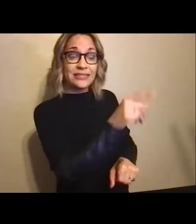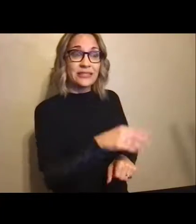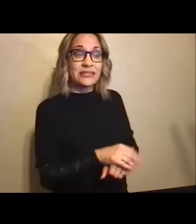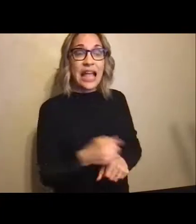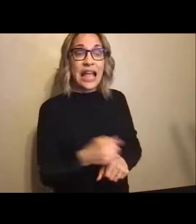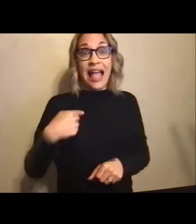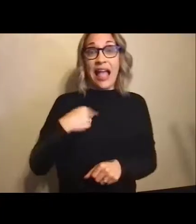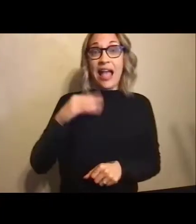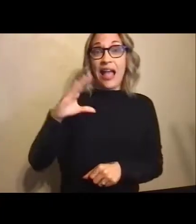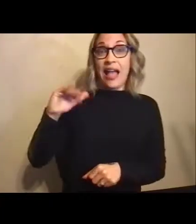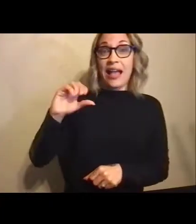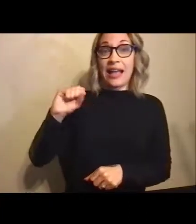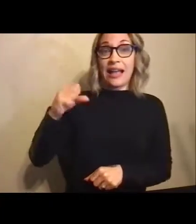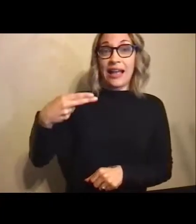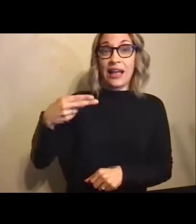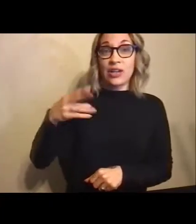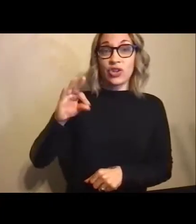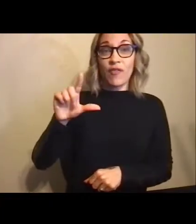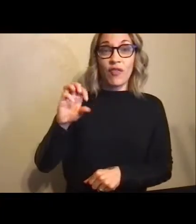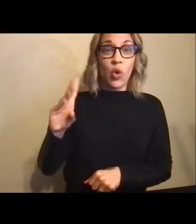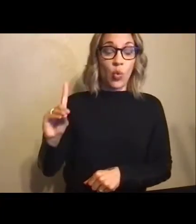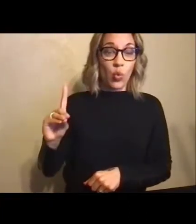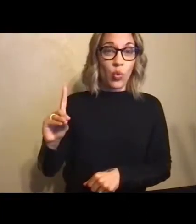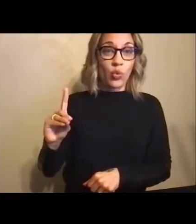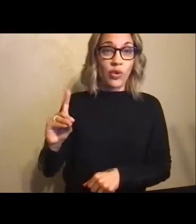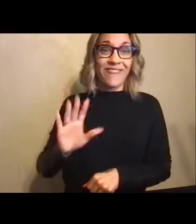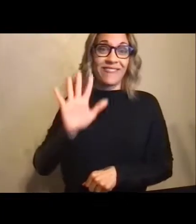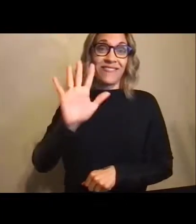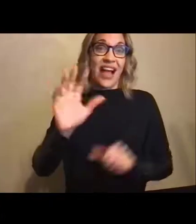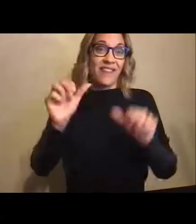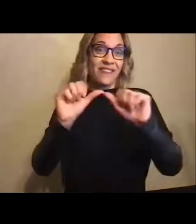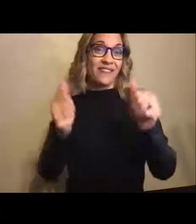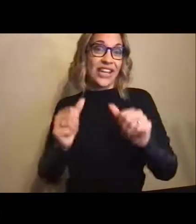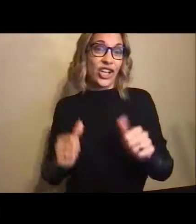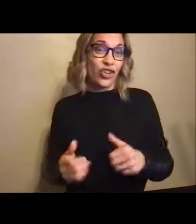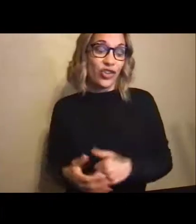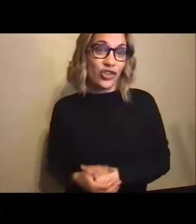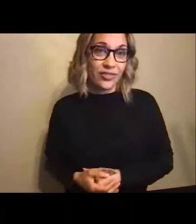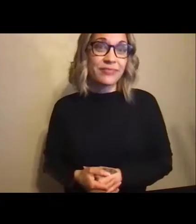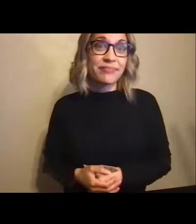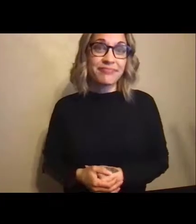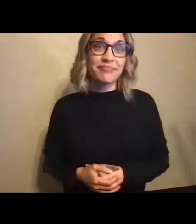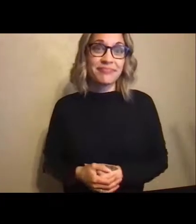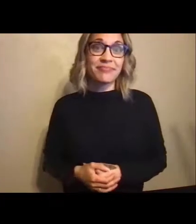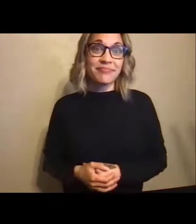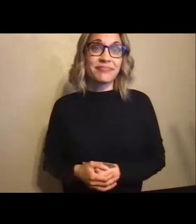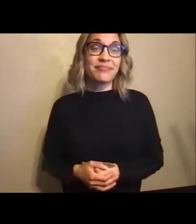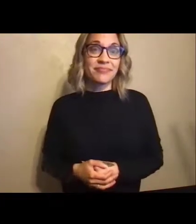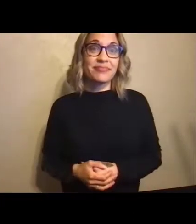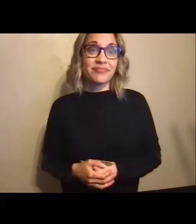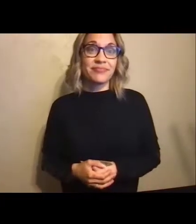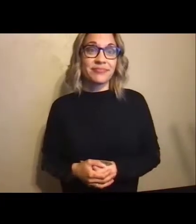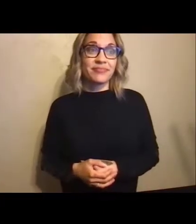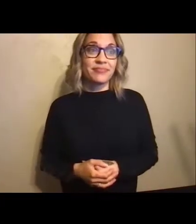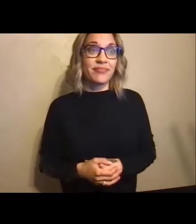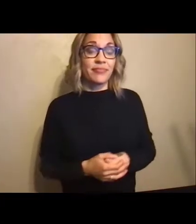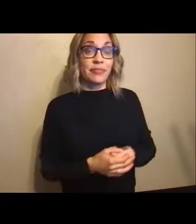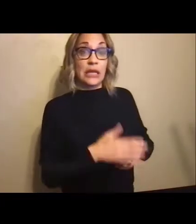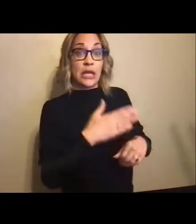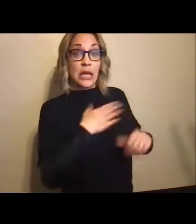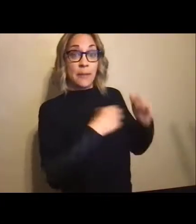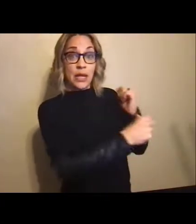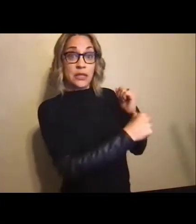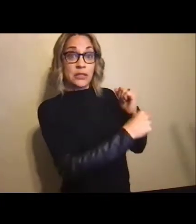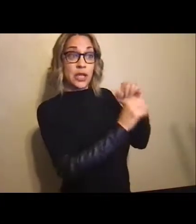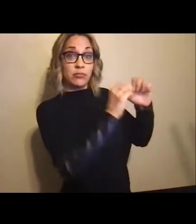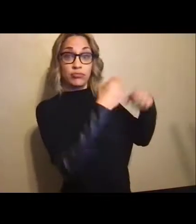So while my assistant was developing the PowerPoint, I cash flowed 5 figures.